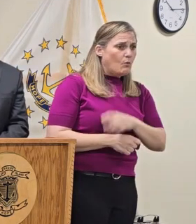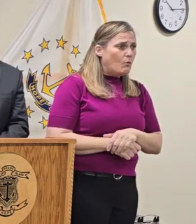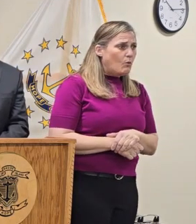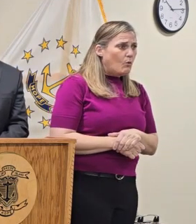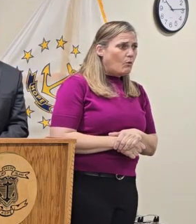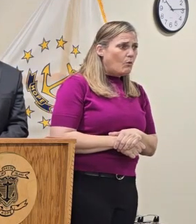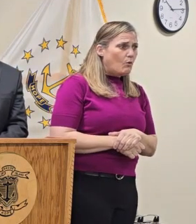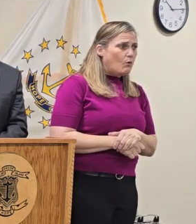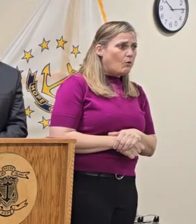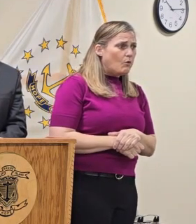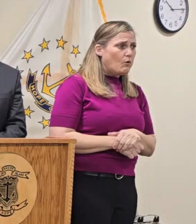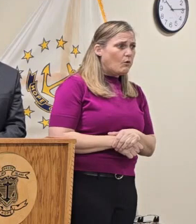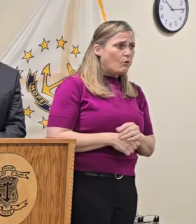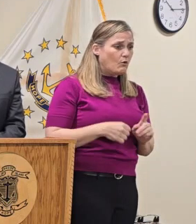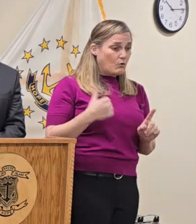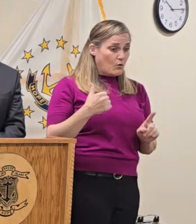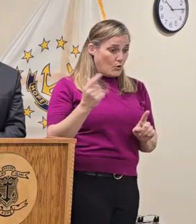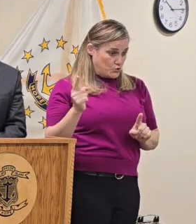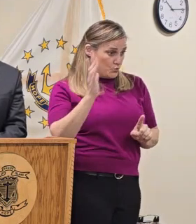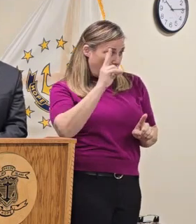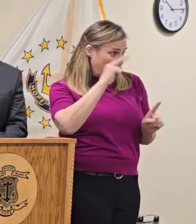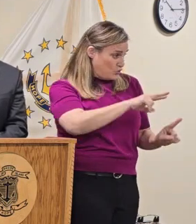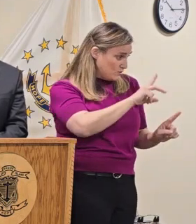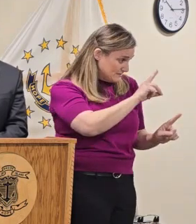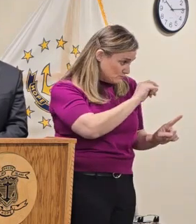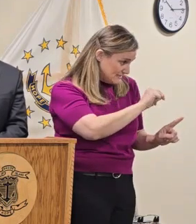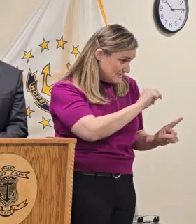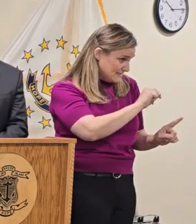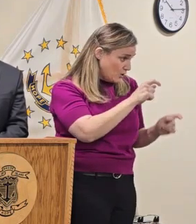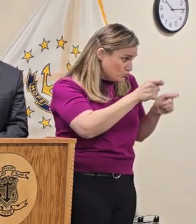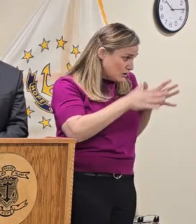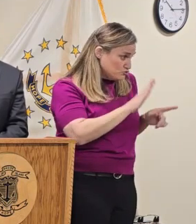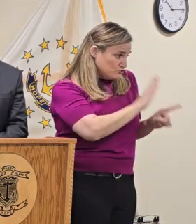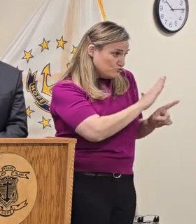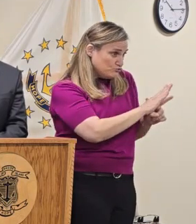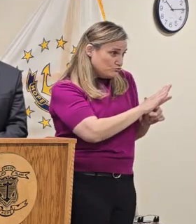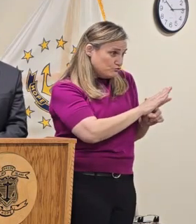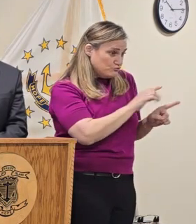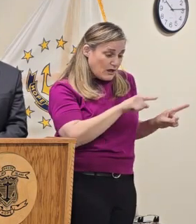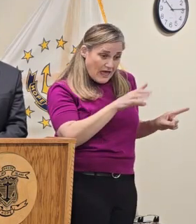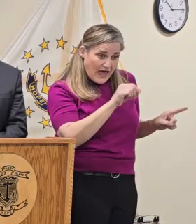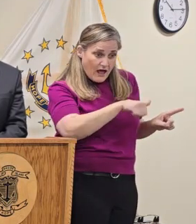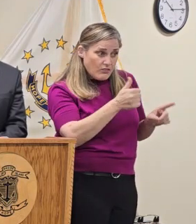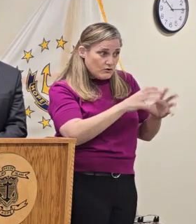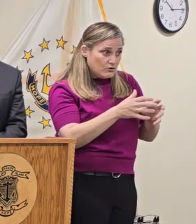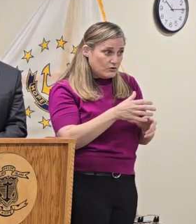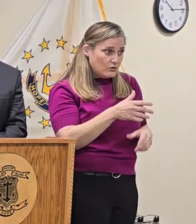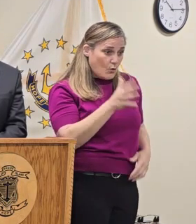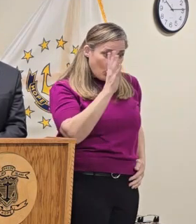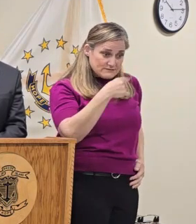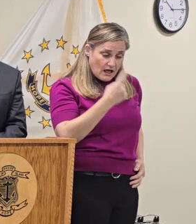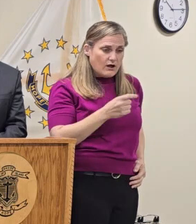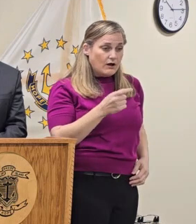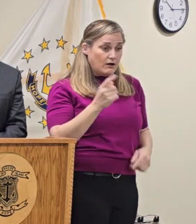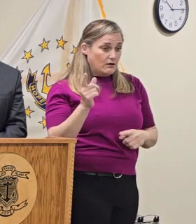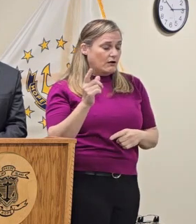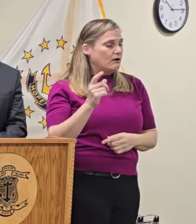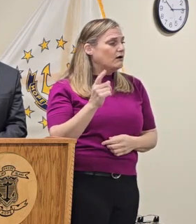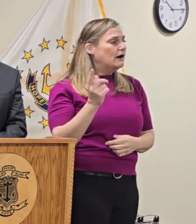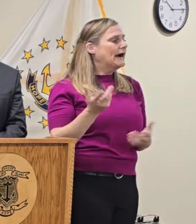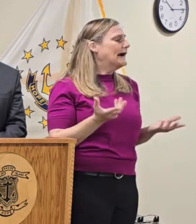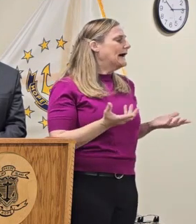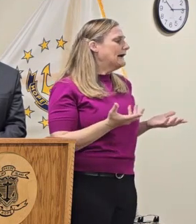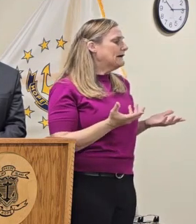at DOT, at the contractors, at everything? Is there anything specific direction that you've given them as to where to look? I think that Max filled it out, is